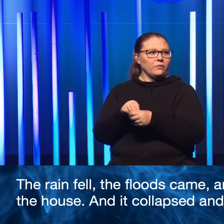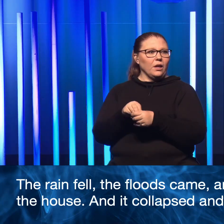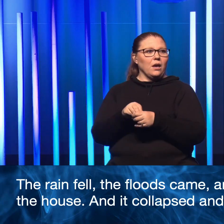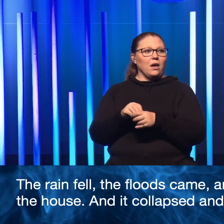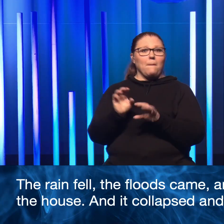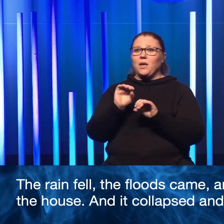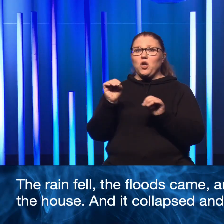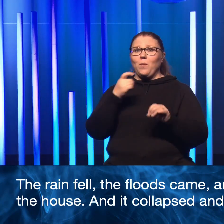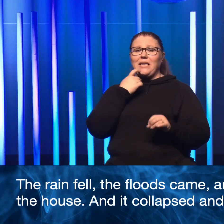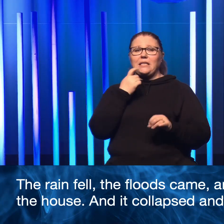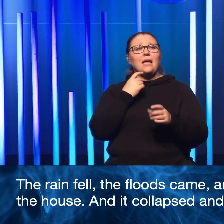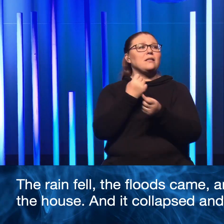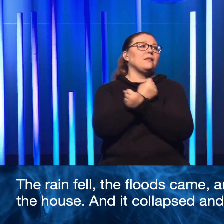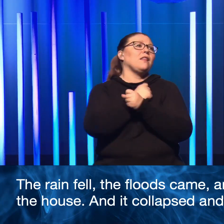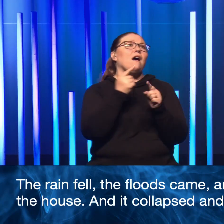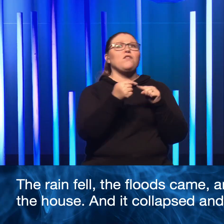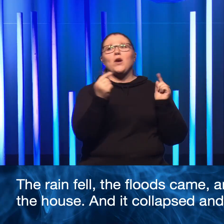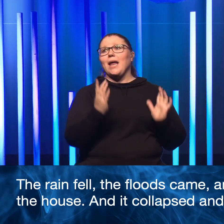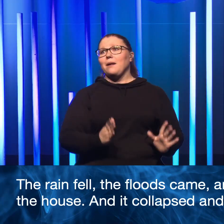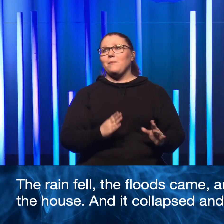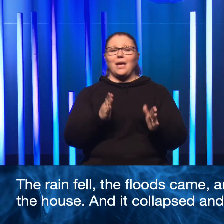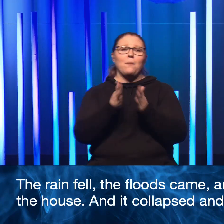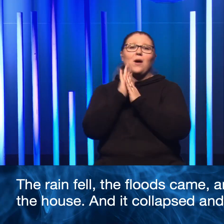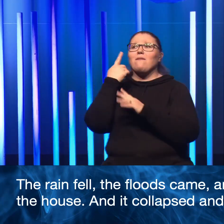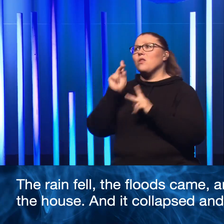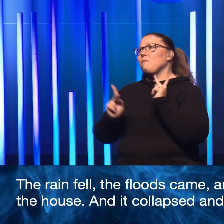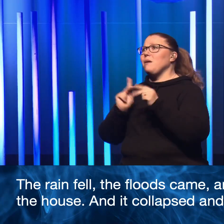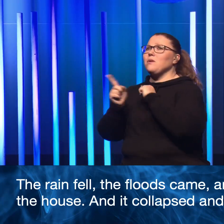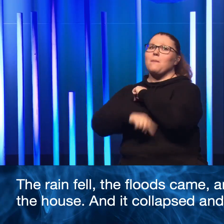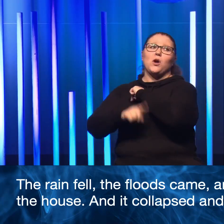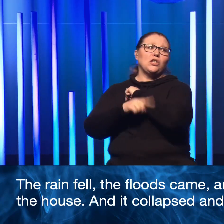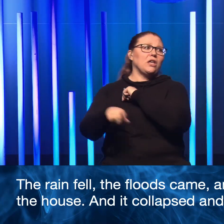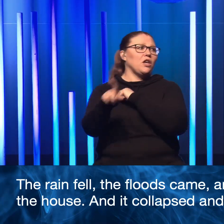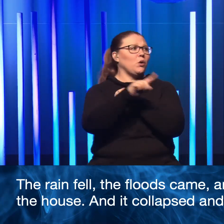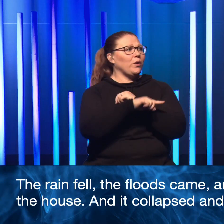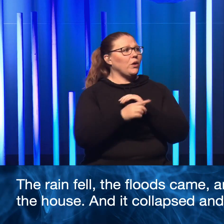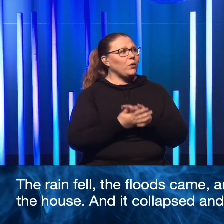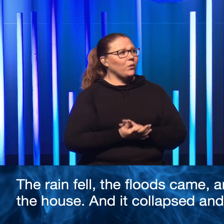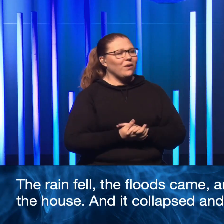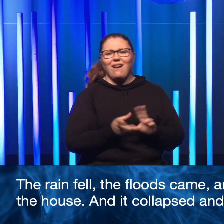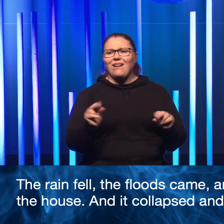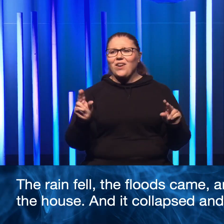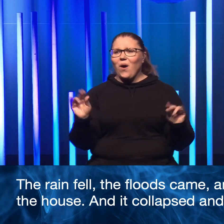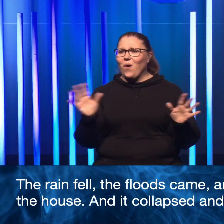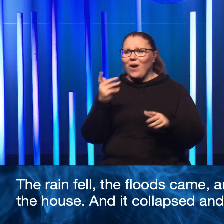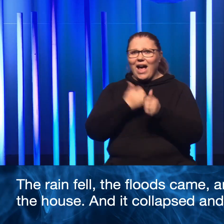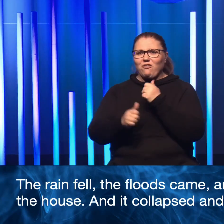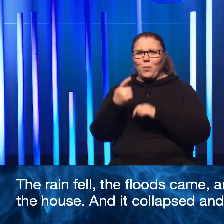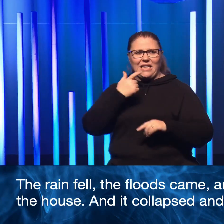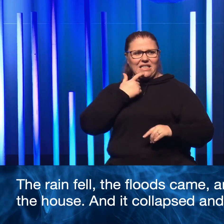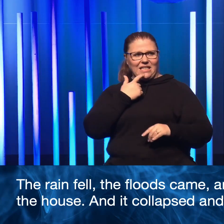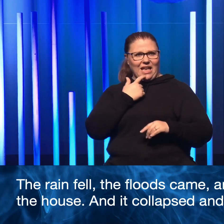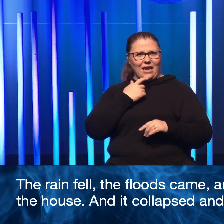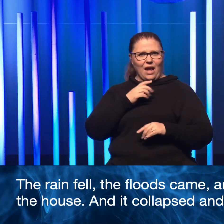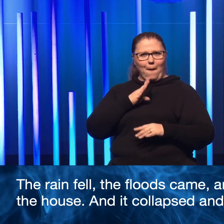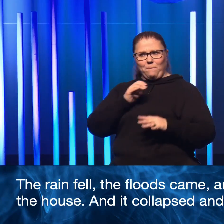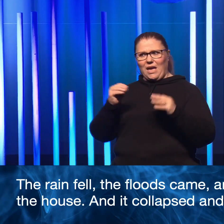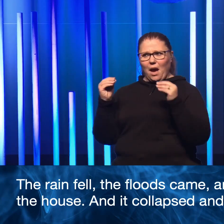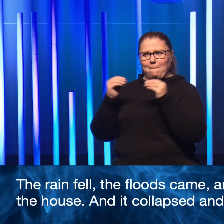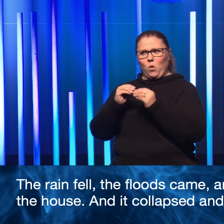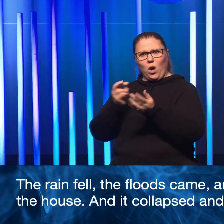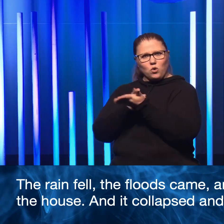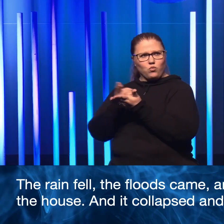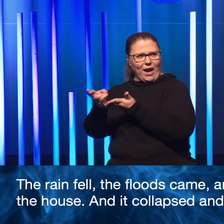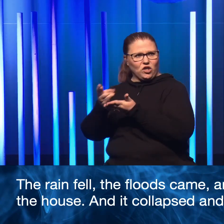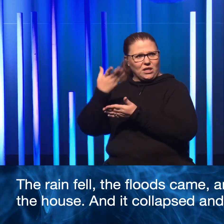your enemy. Pray for those who persecute you. No. Everybody's going around saying, be more